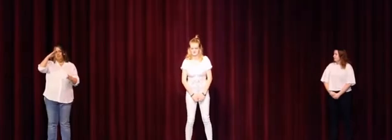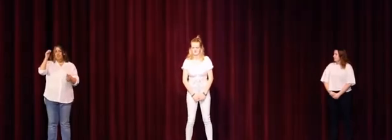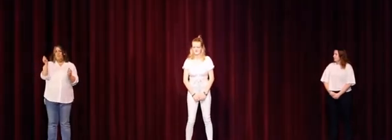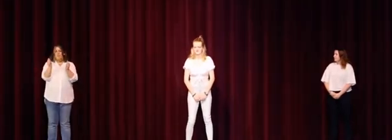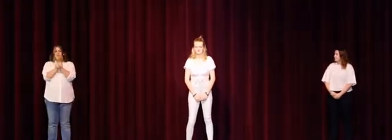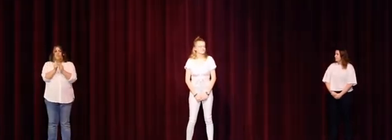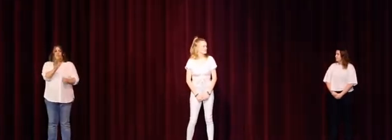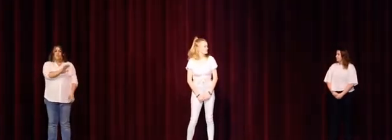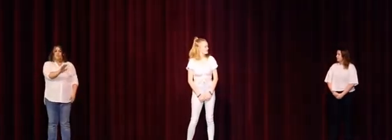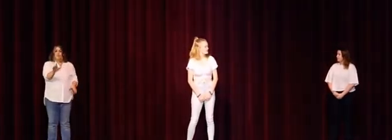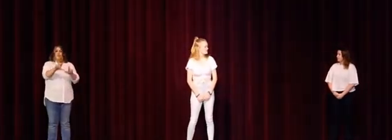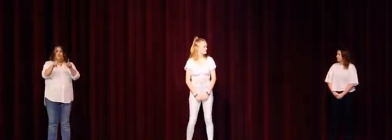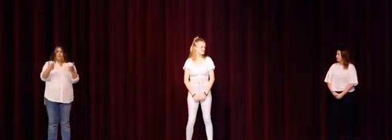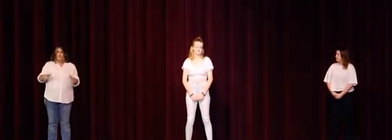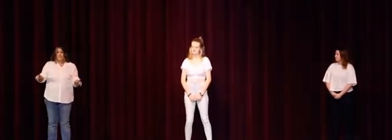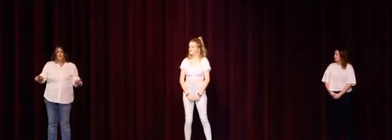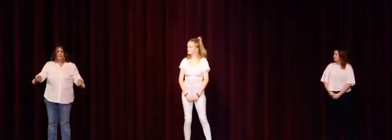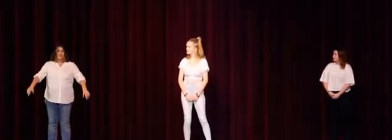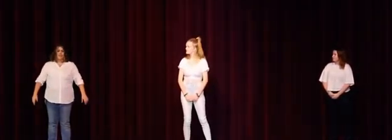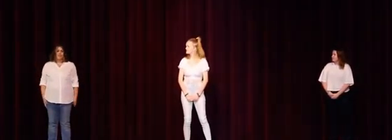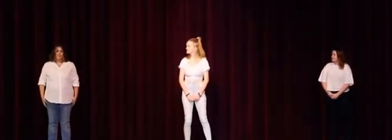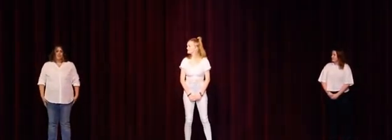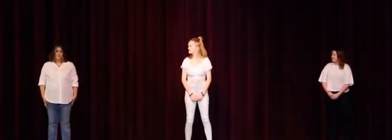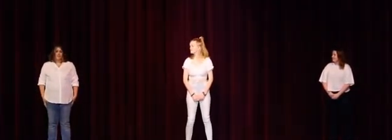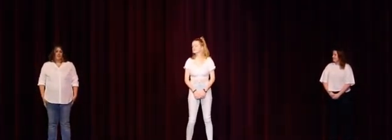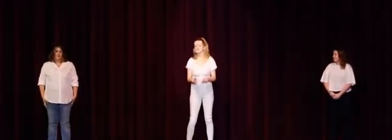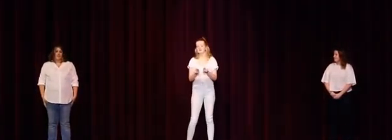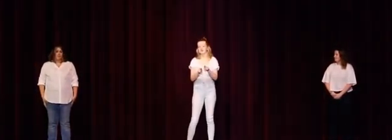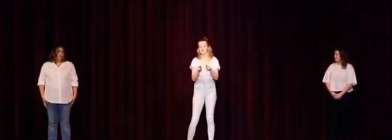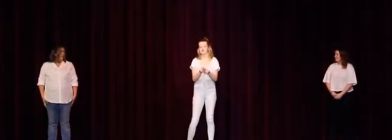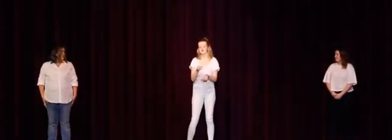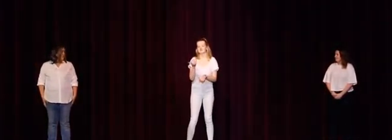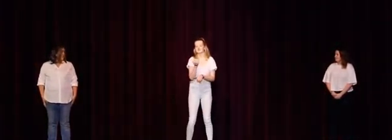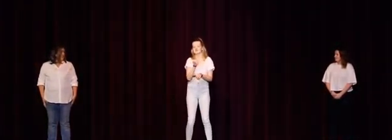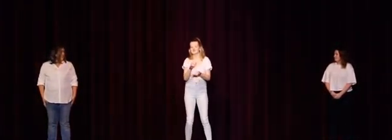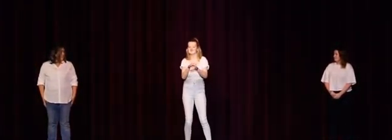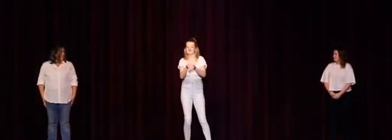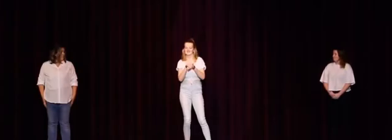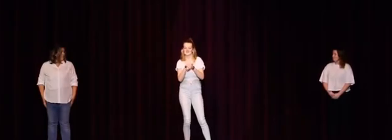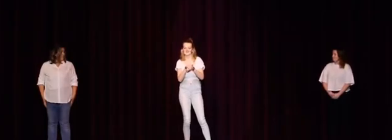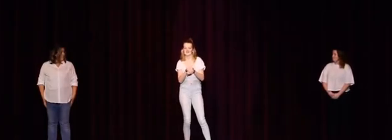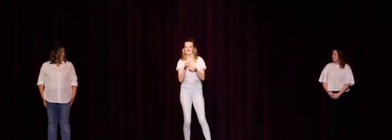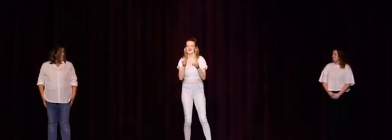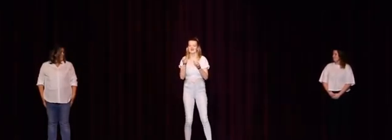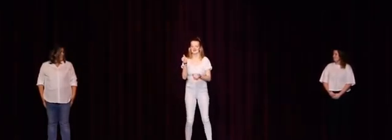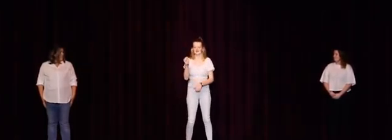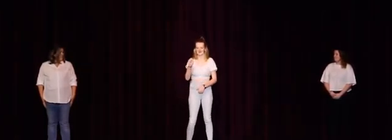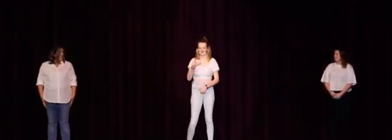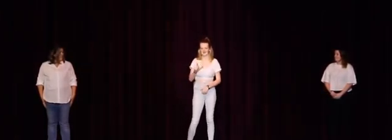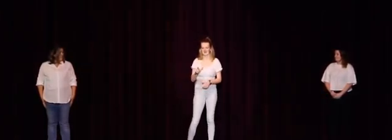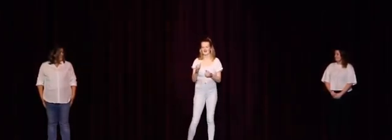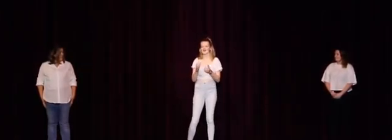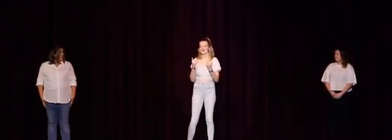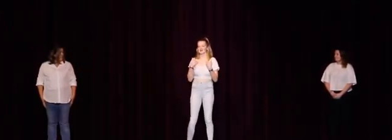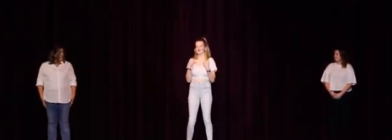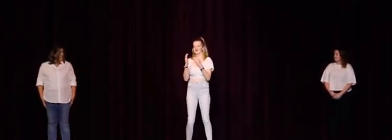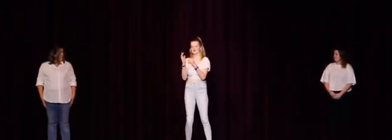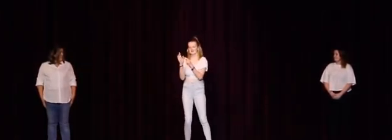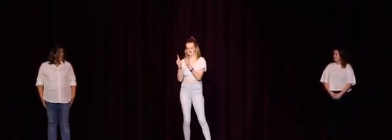creative and play with their language. Also, just like English, ASL has its own literature,